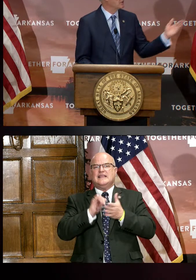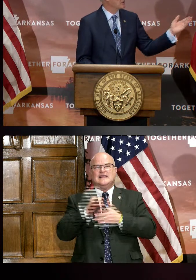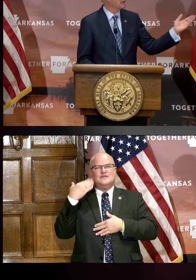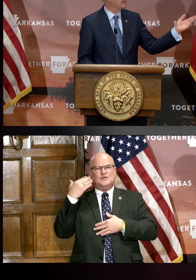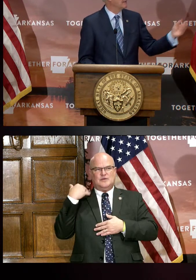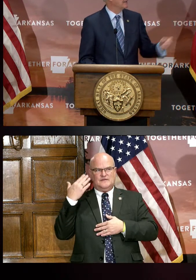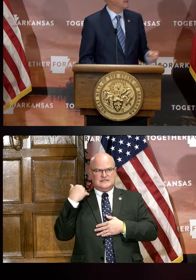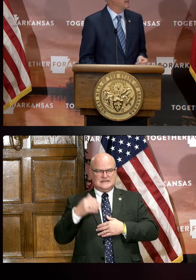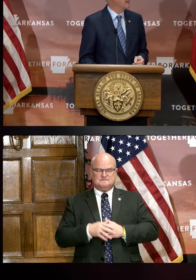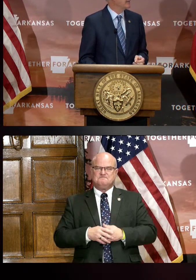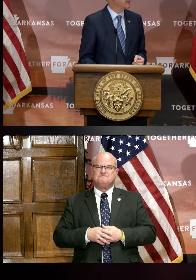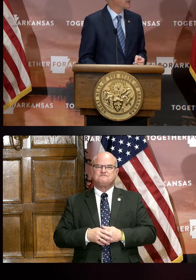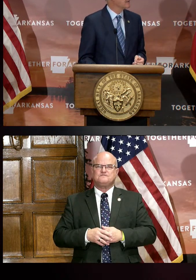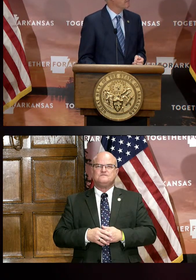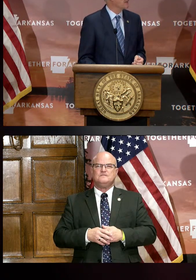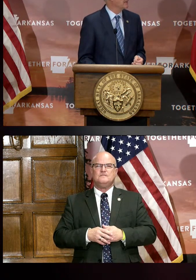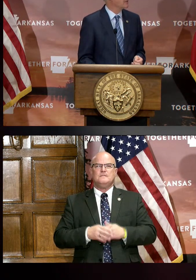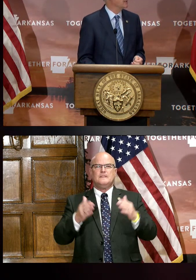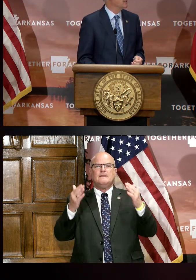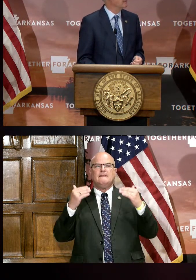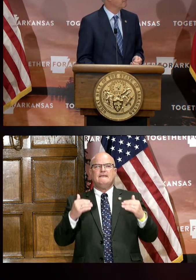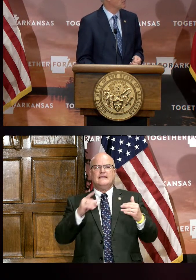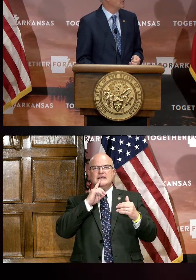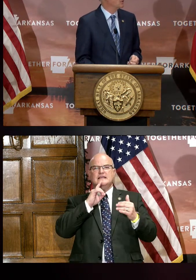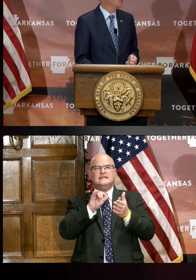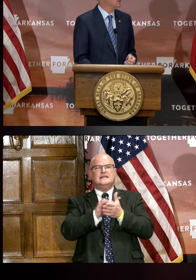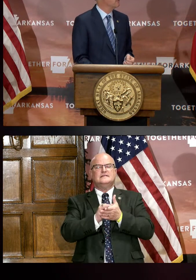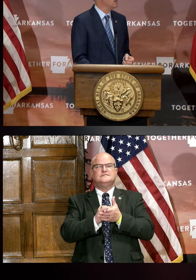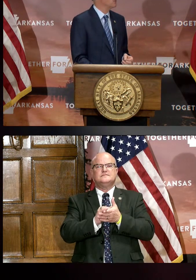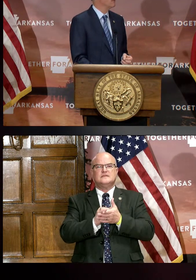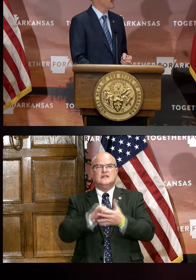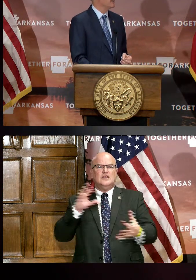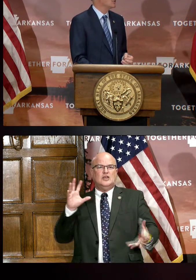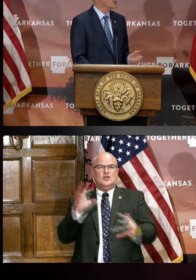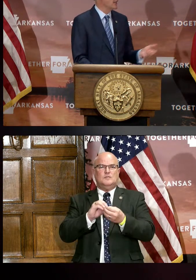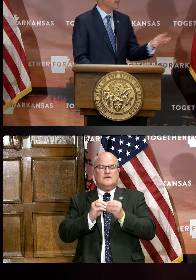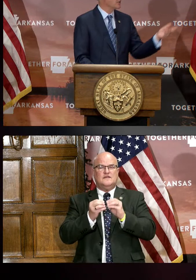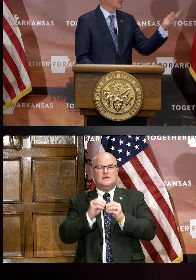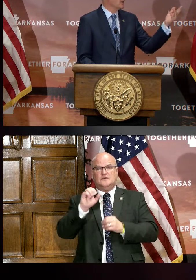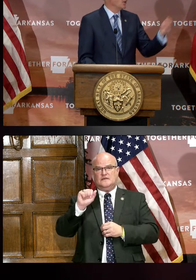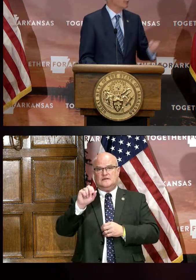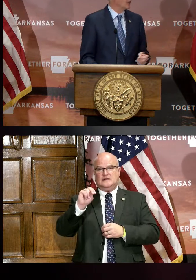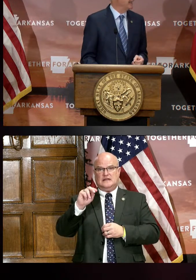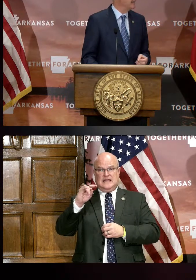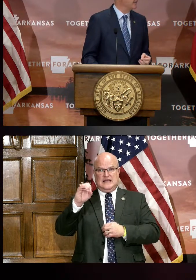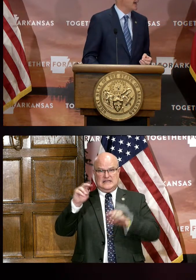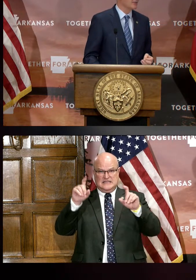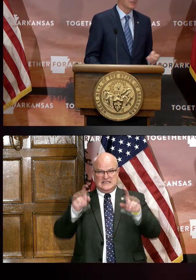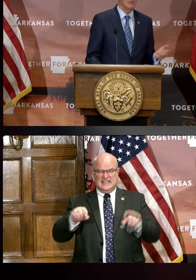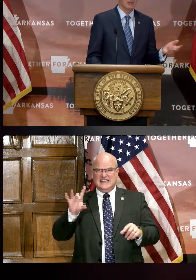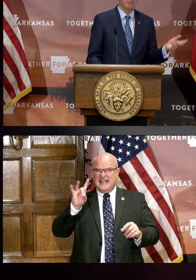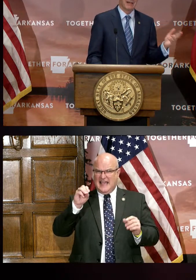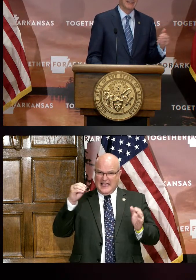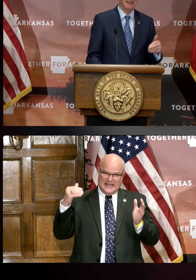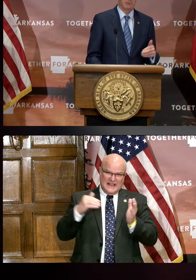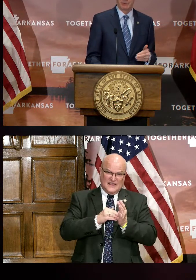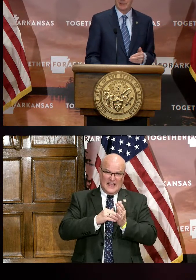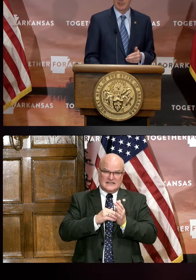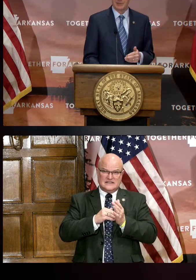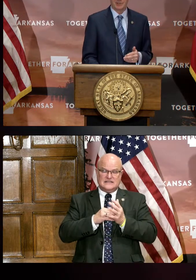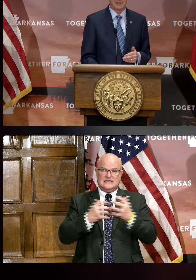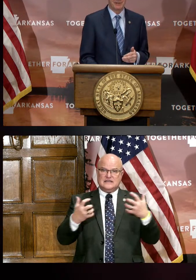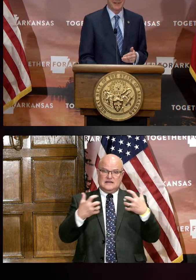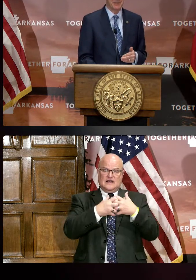were previously. The next is the cumulative number of antigen tests, over 80,000. You combine that